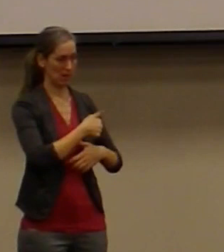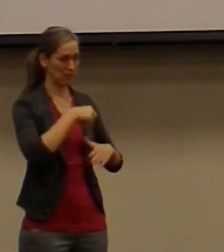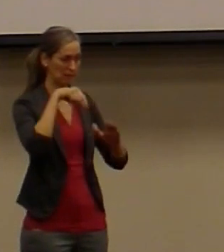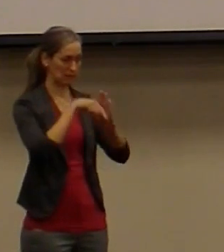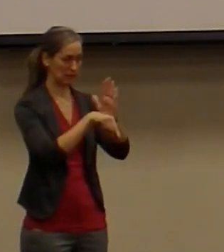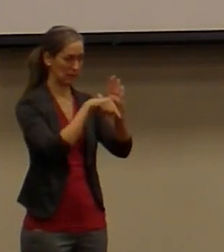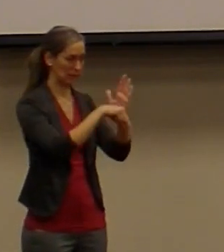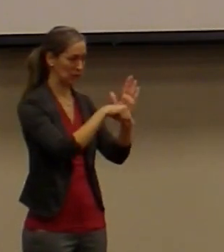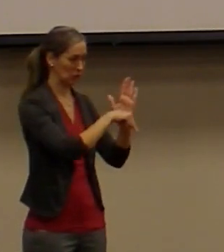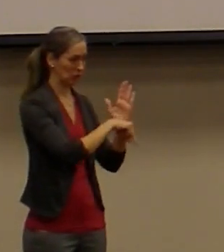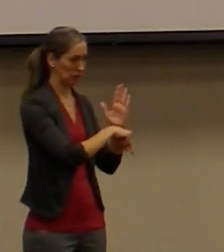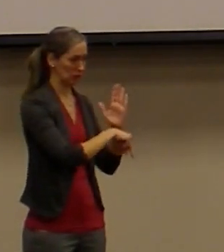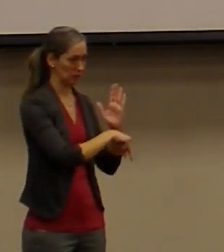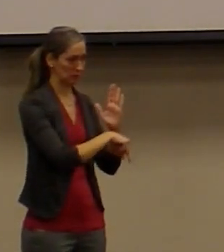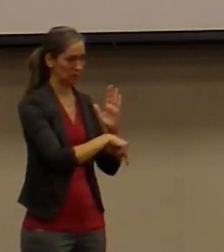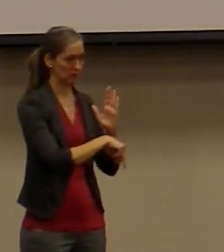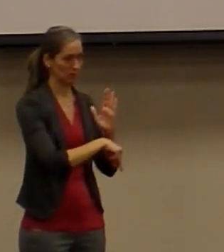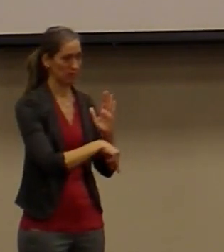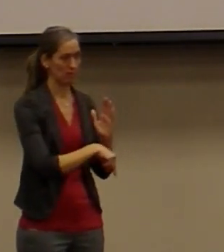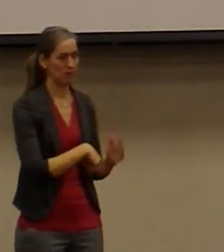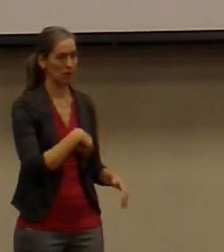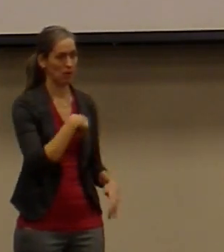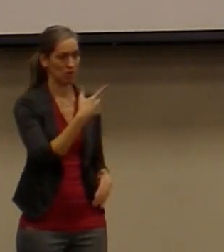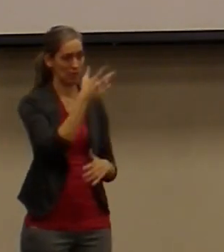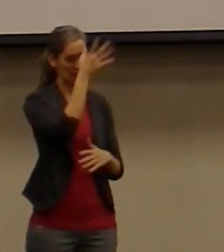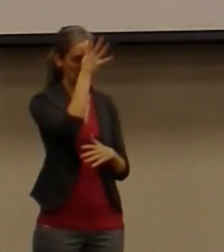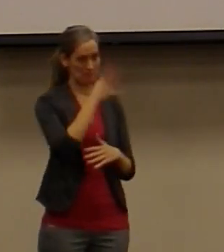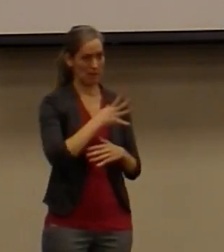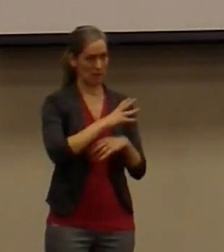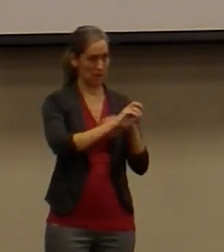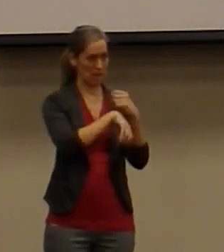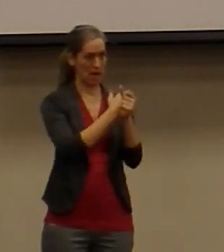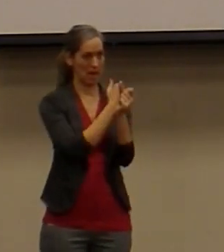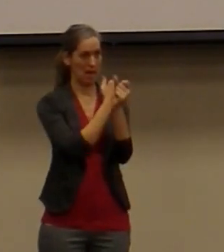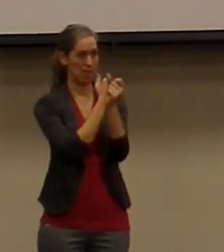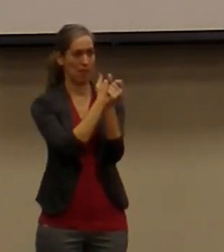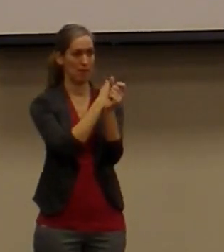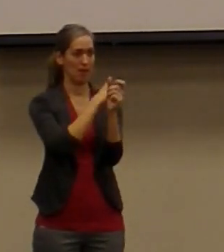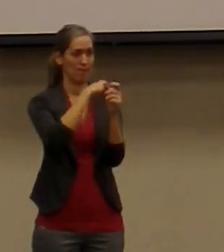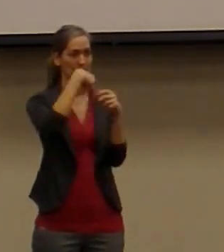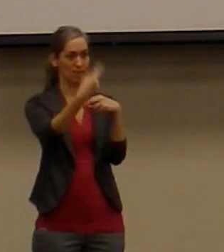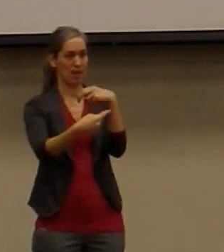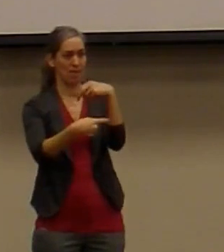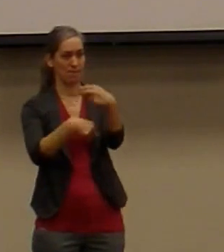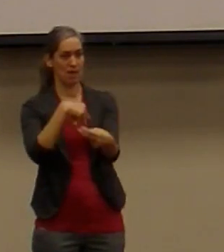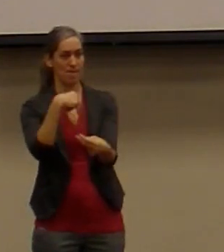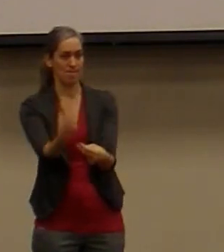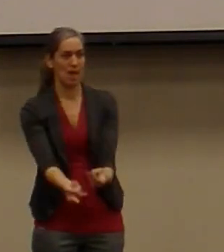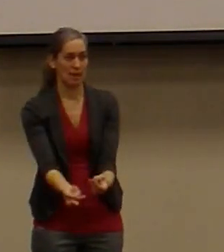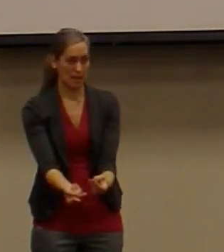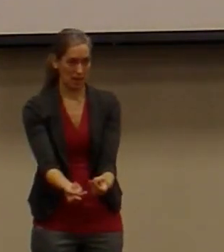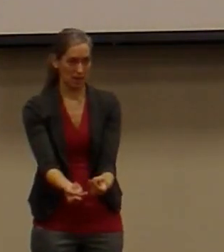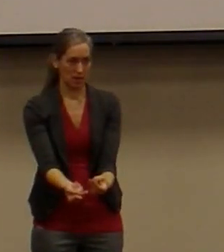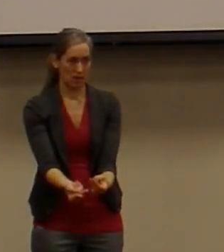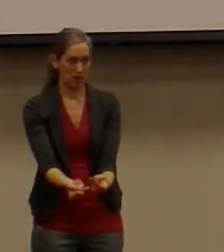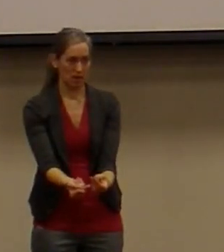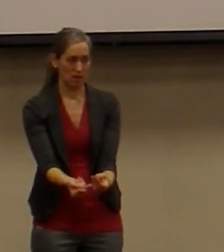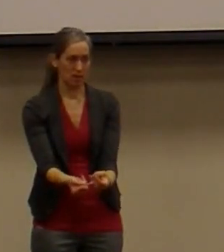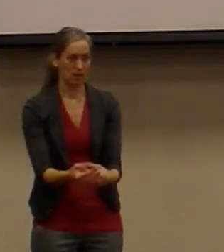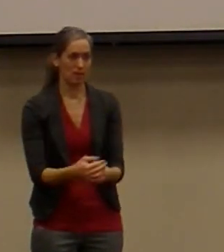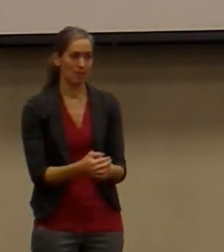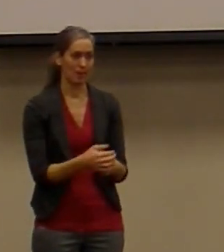these 3 men, firmly tied, fell into the blazing furnace. They take them and they throw them in, and they themselves